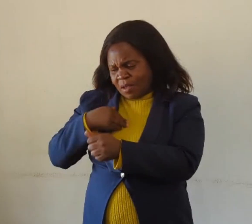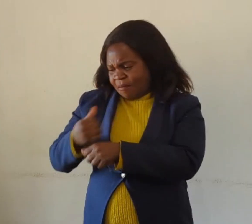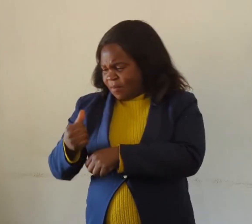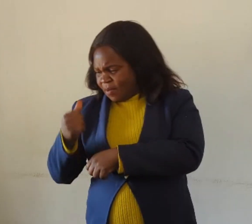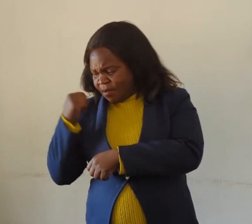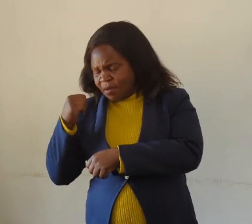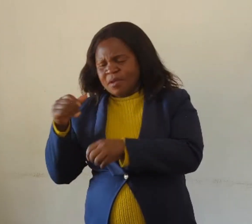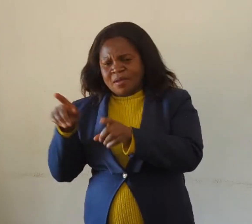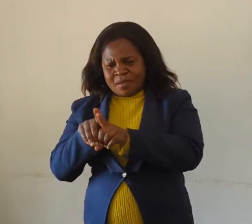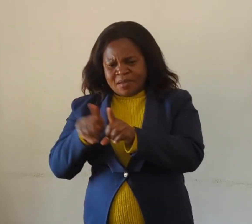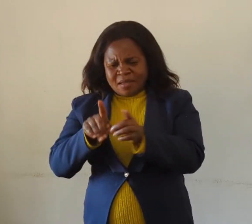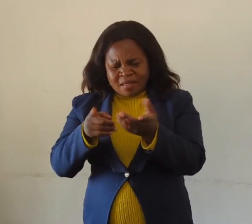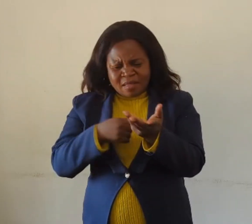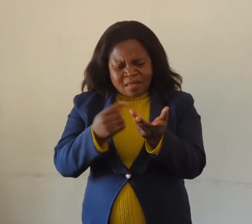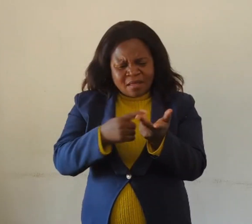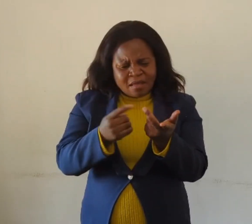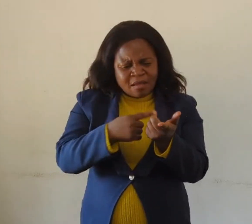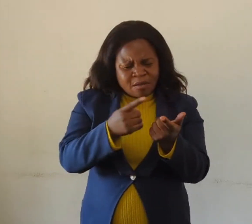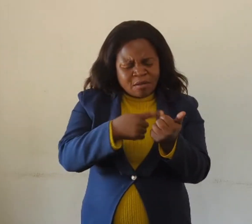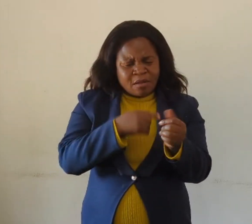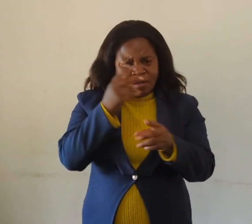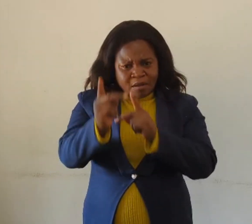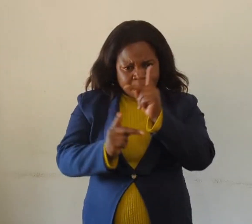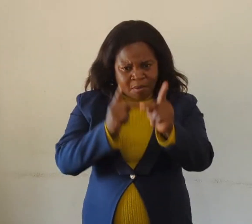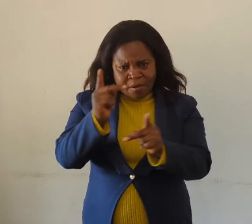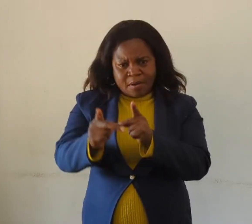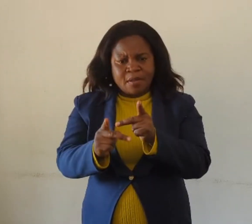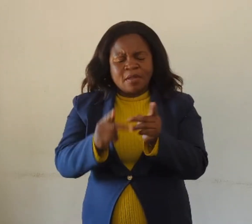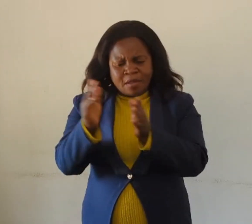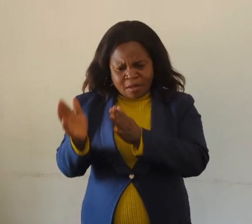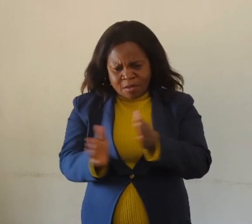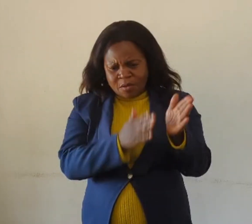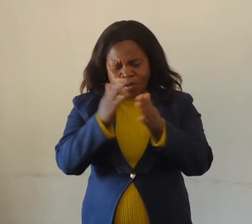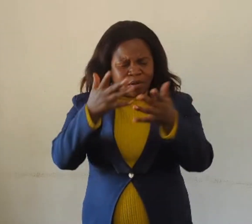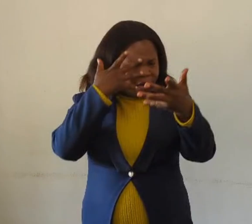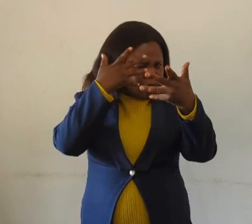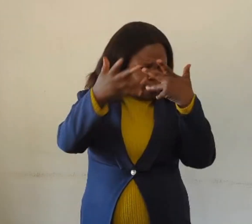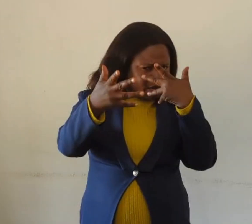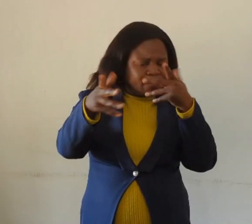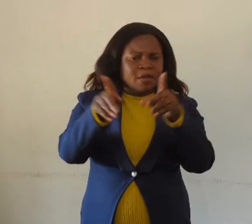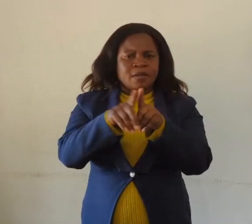the counting process is organized, transparent, and easy to verify.